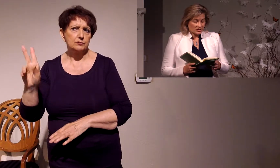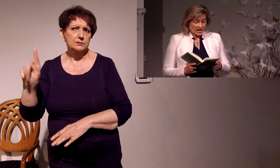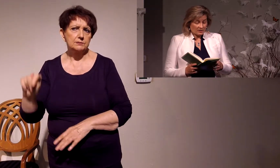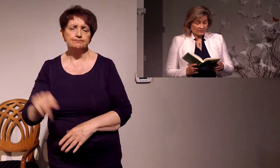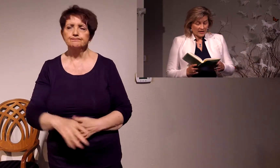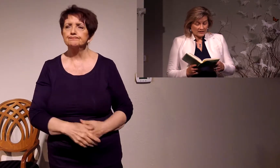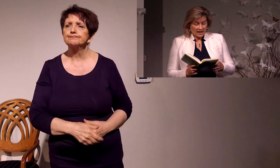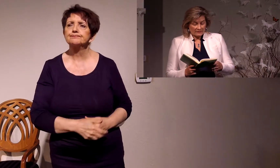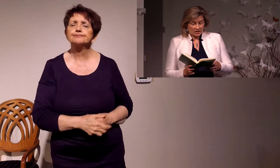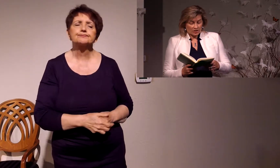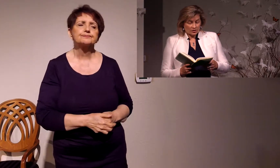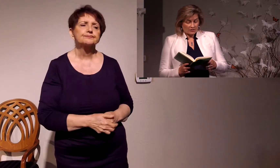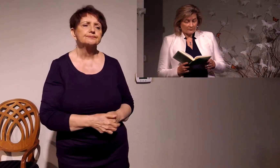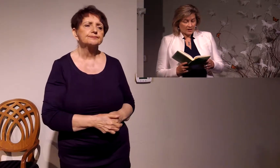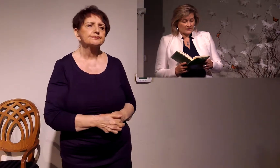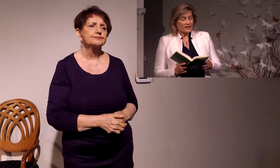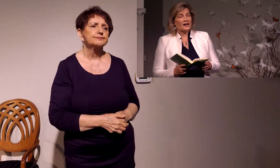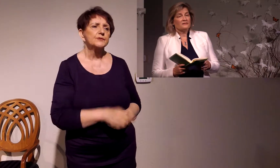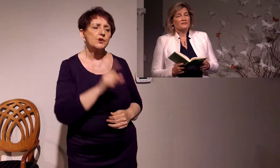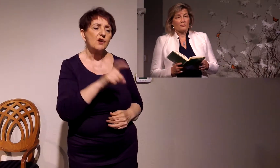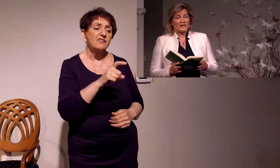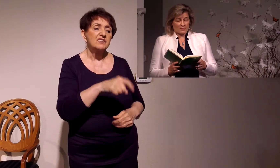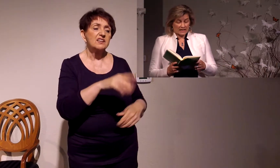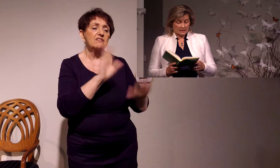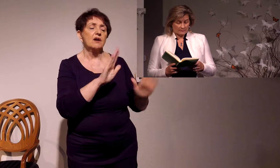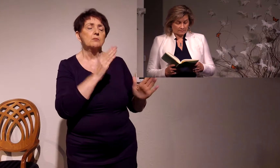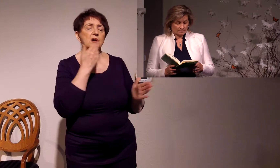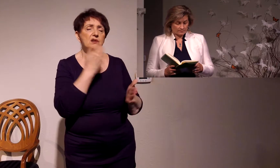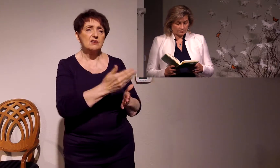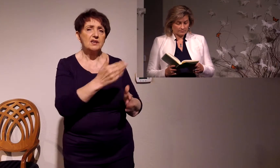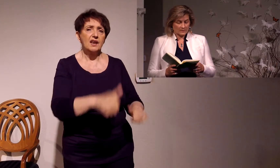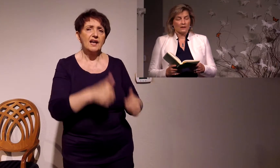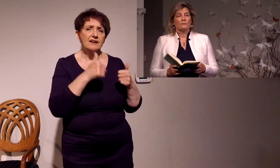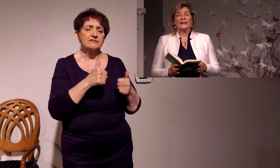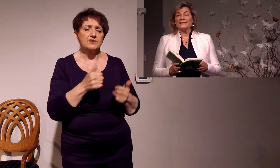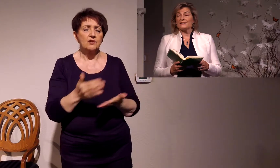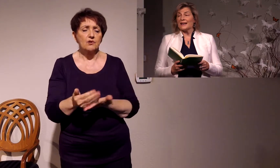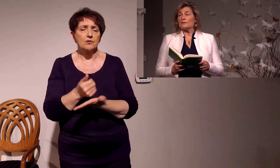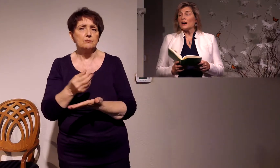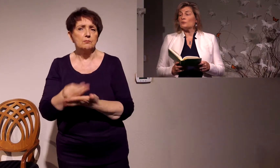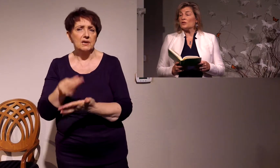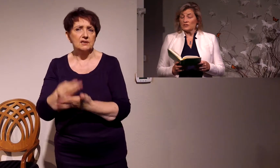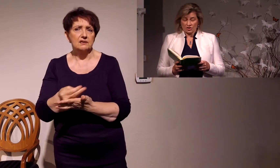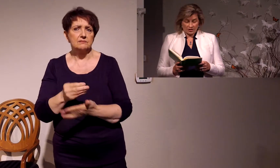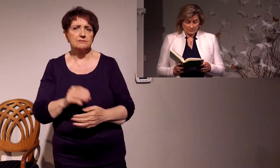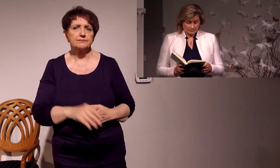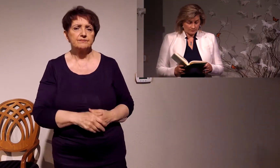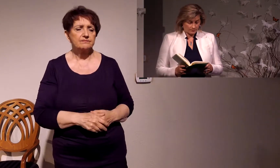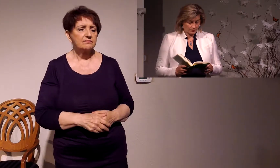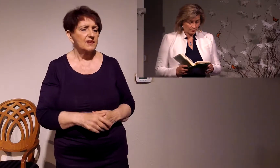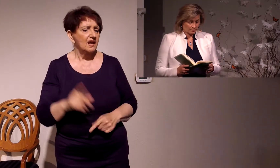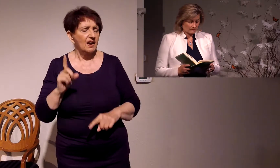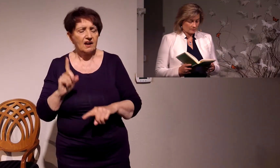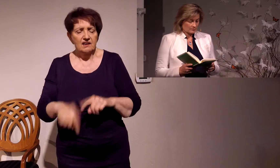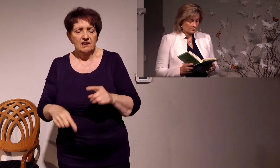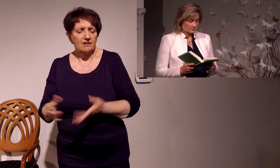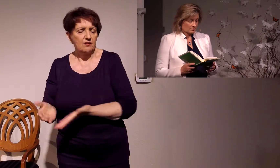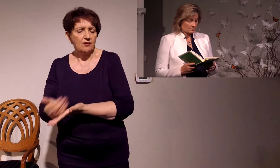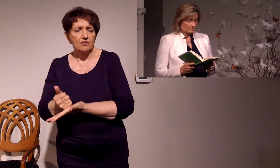You have to sacrifice having a good, fun life to make money. Money is out of my reach.